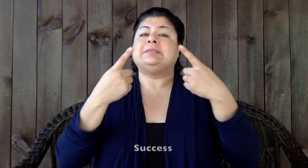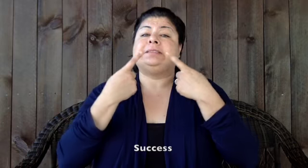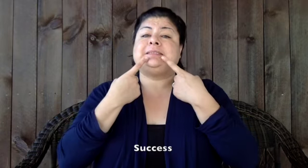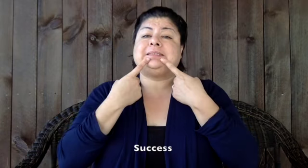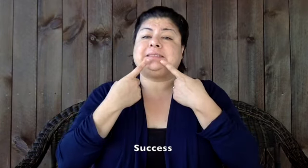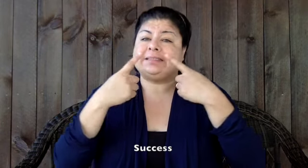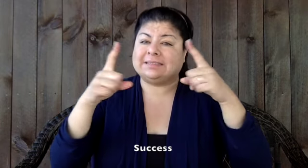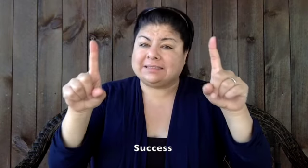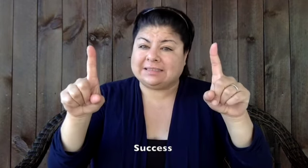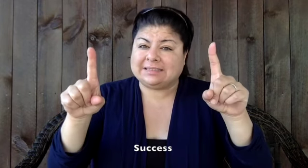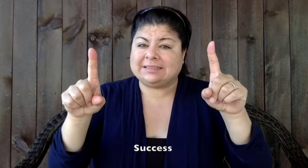Success.